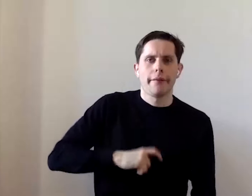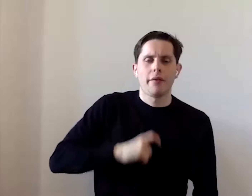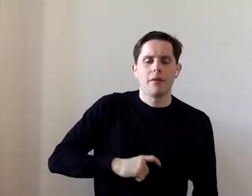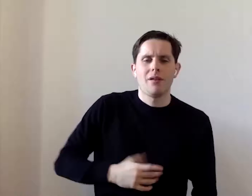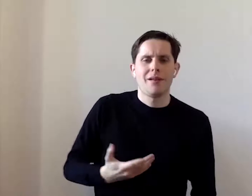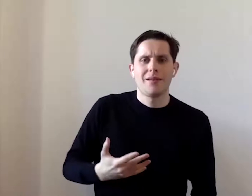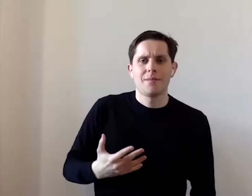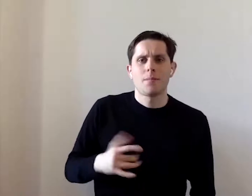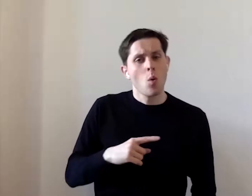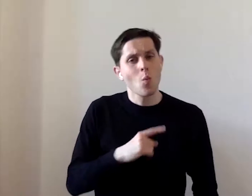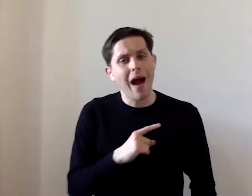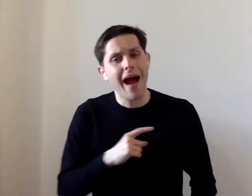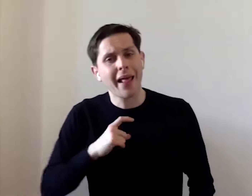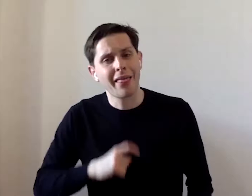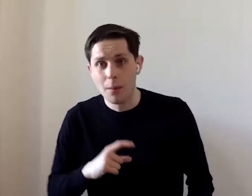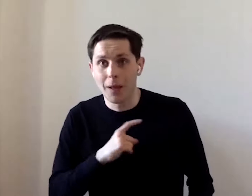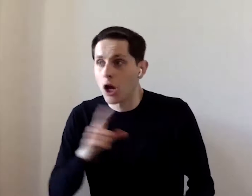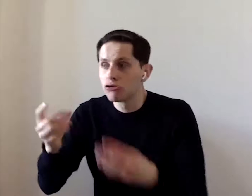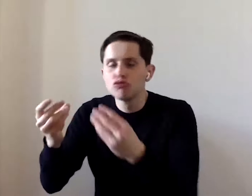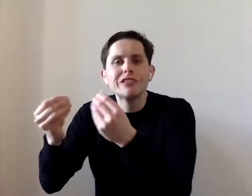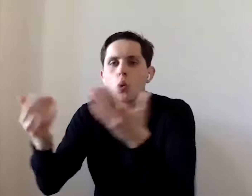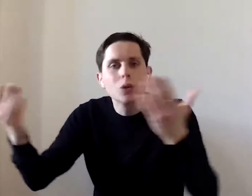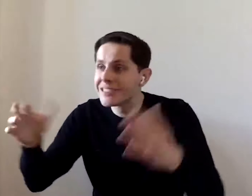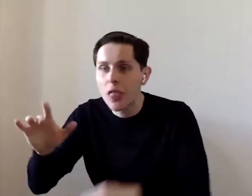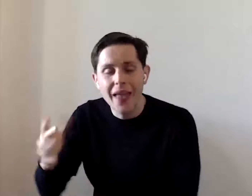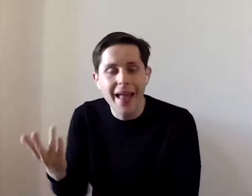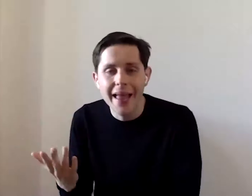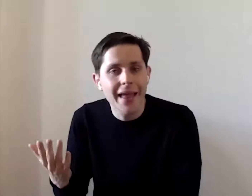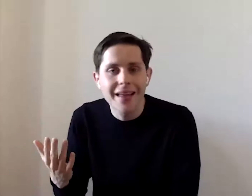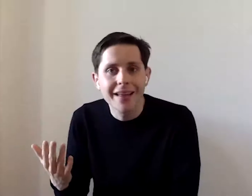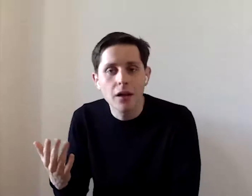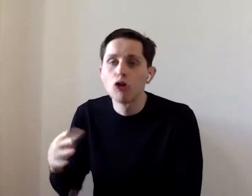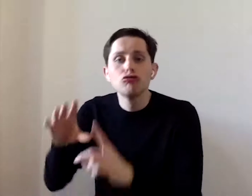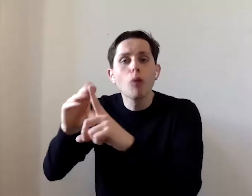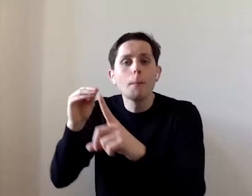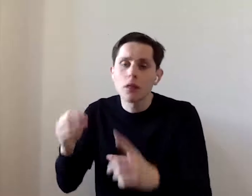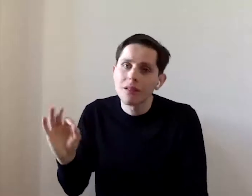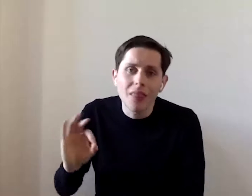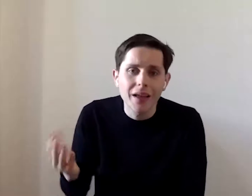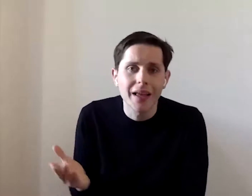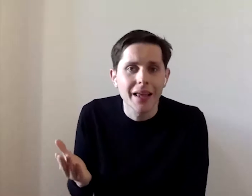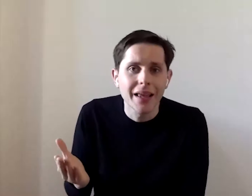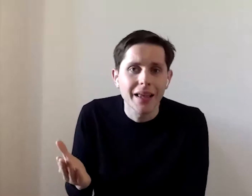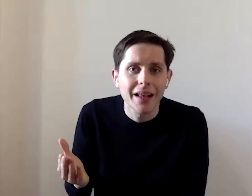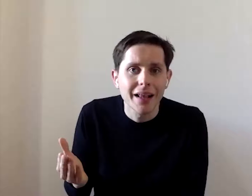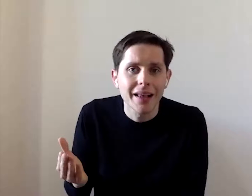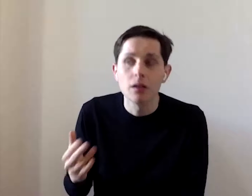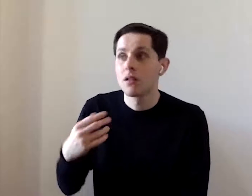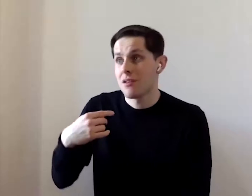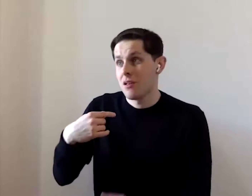couldn't be an architect. I think I'll have to do interior. And that's because there wasn't enough resources for me that made me think, yeah, I can become an architect. And there